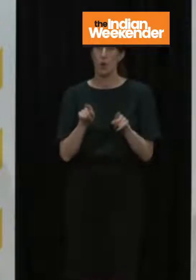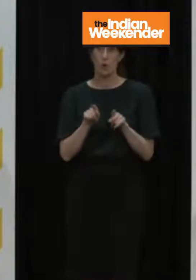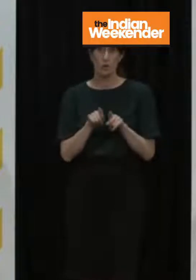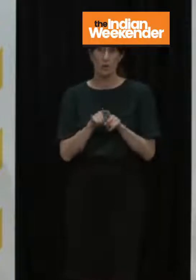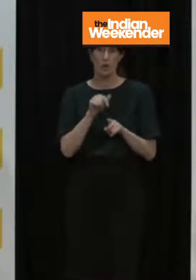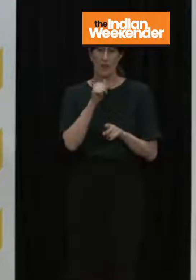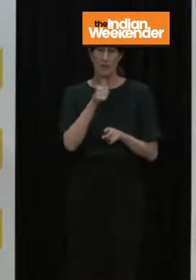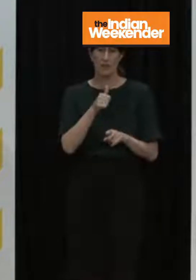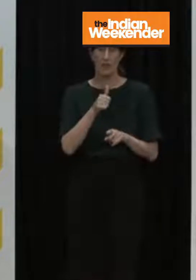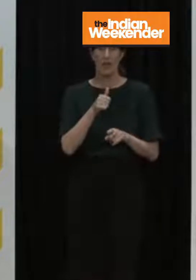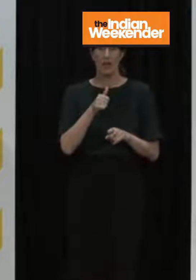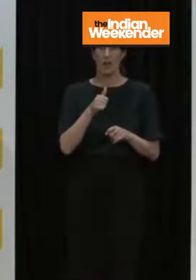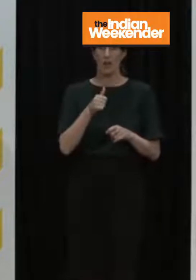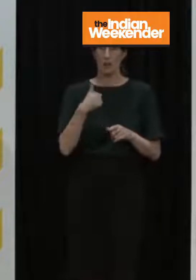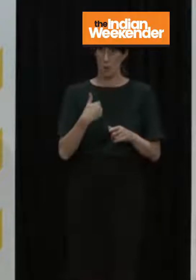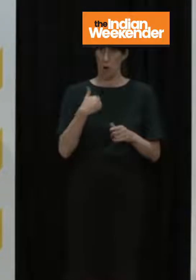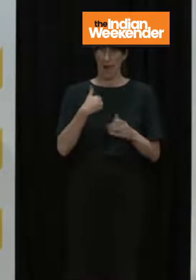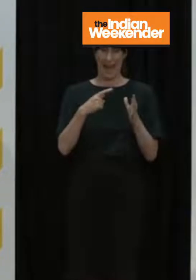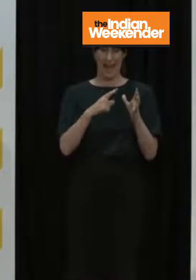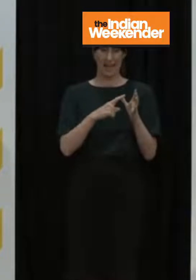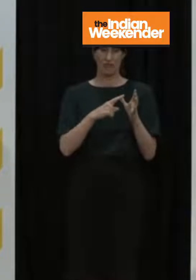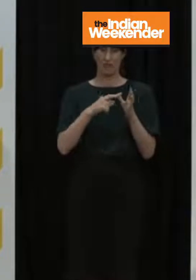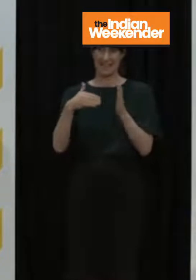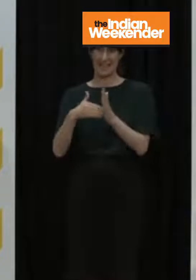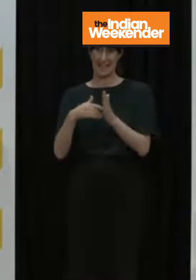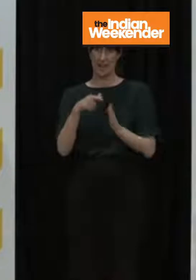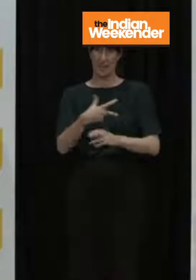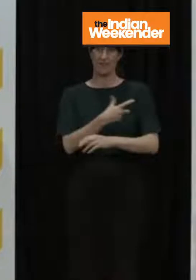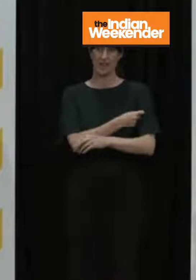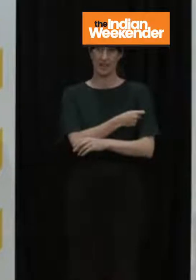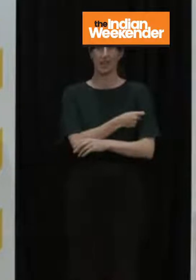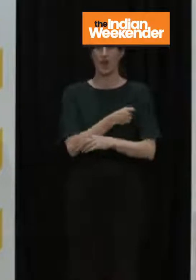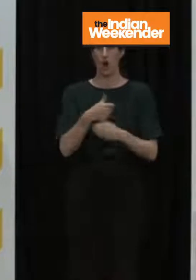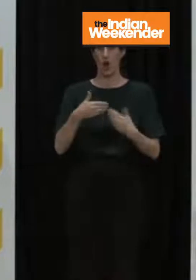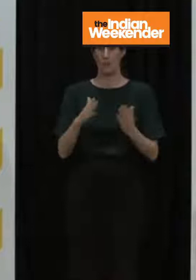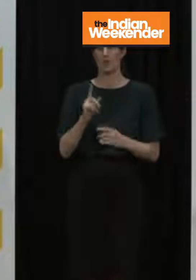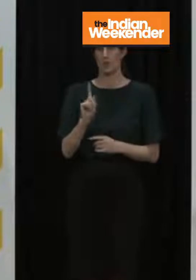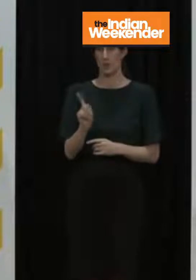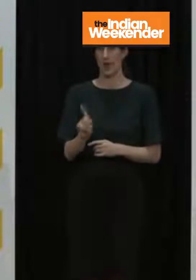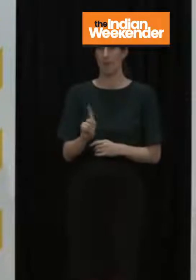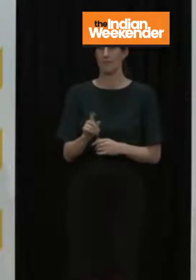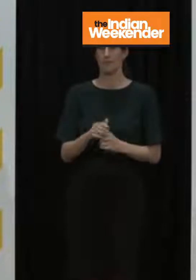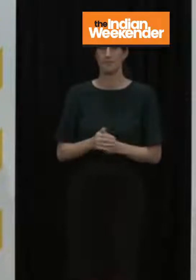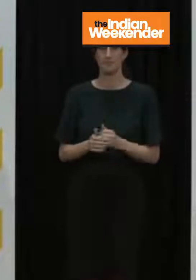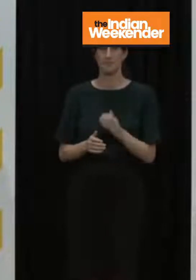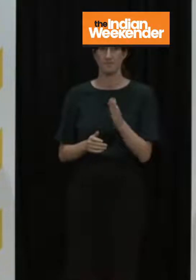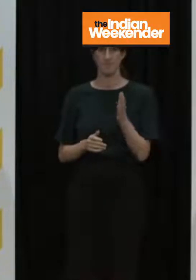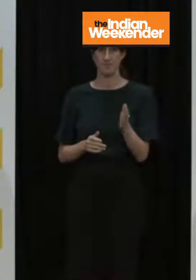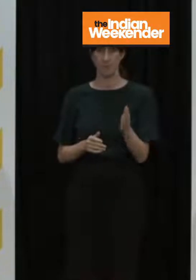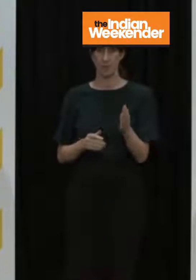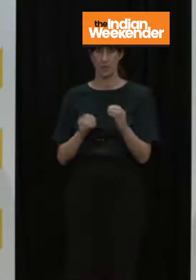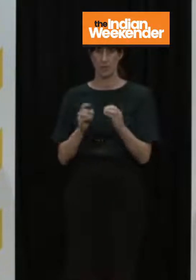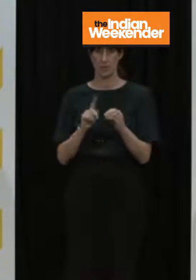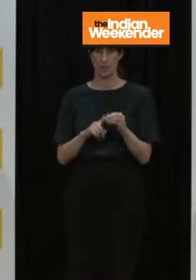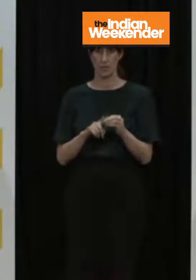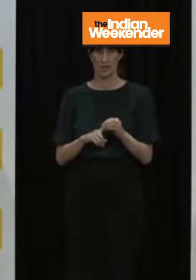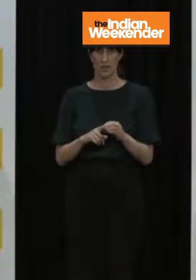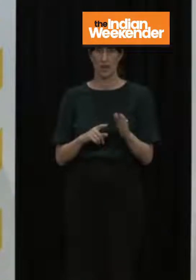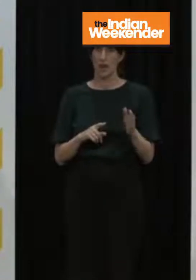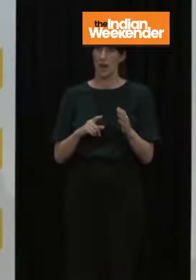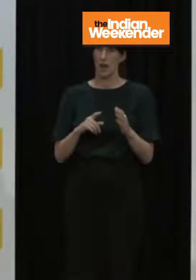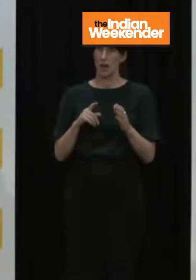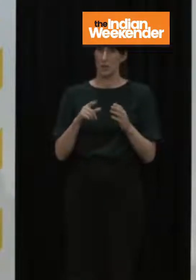AstraZeneca vaccine as well. Happy to take your questions. So Brian Roche, We'll go to Amelia first. thank you. In his latest review of the outbreak, Brian